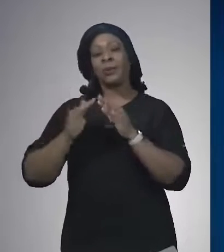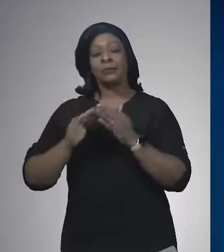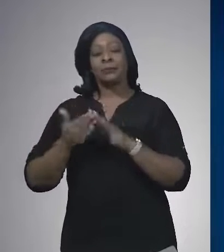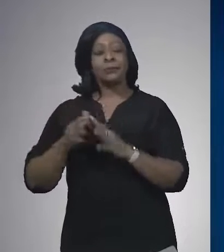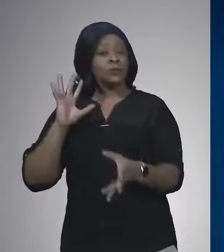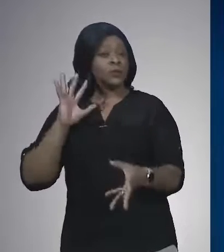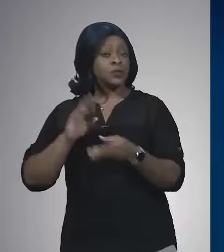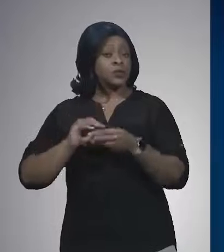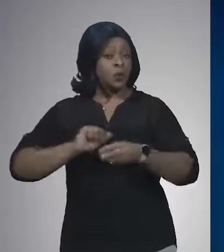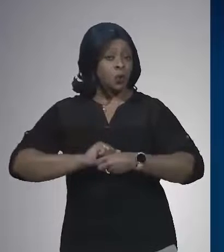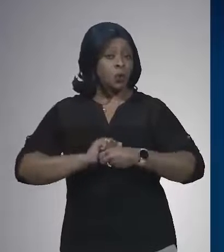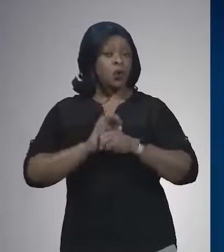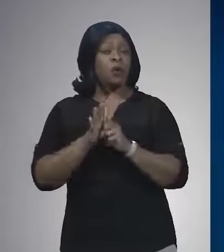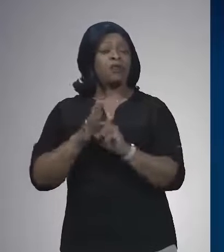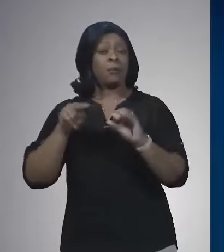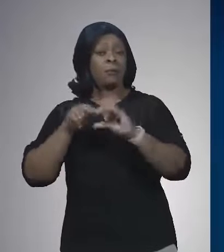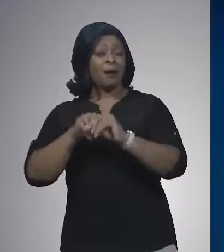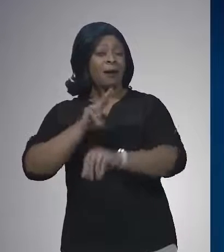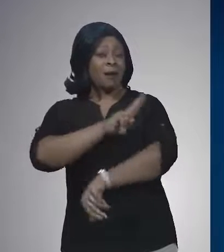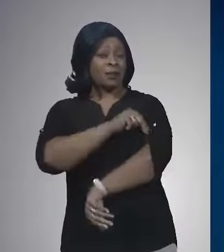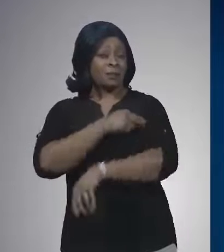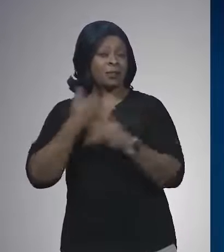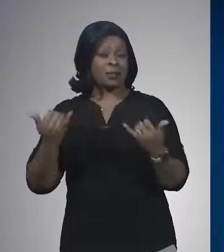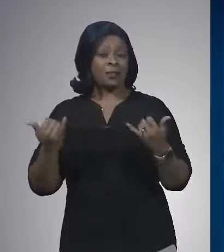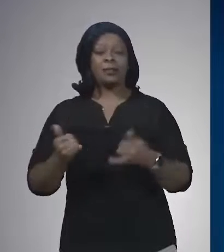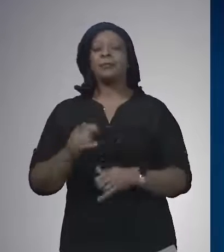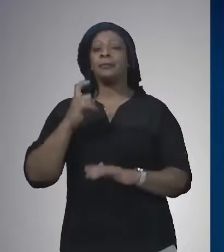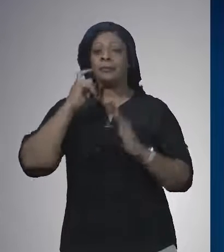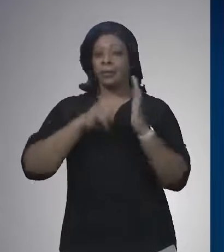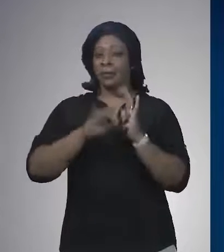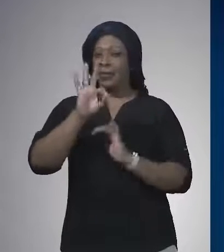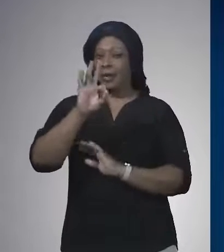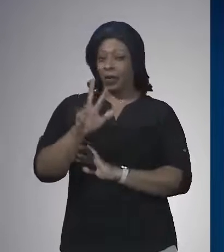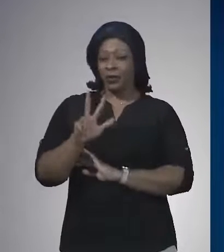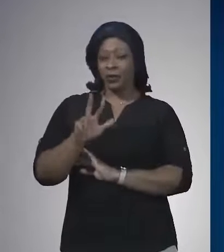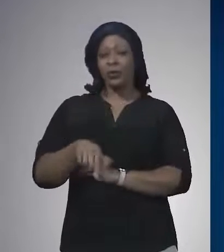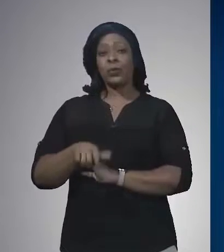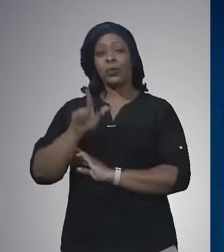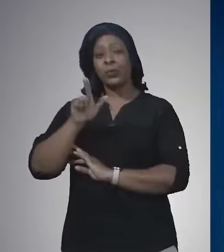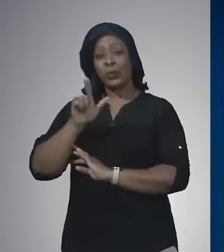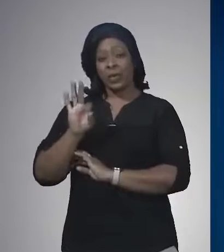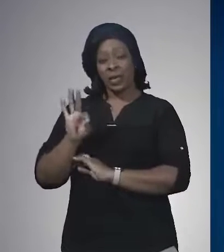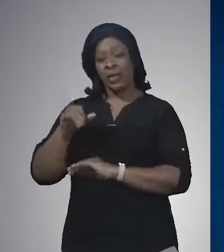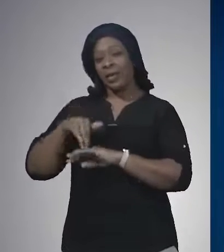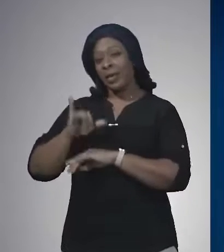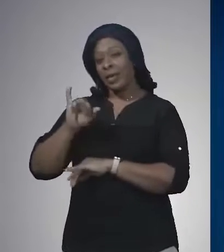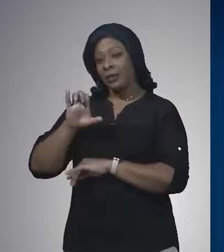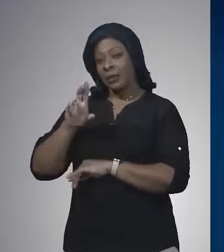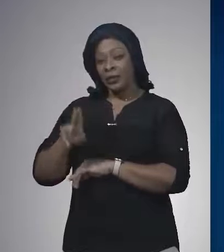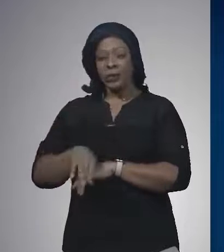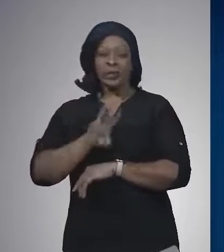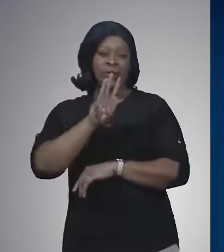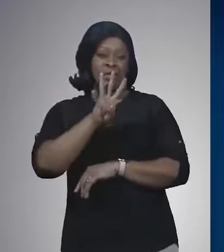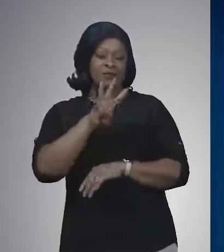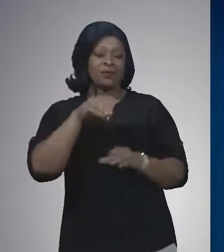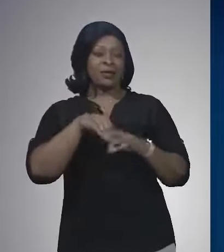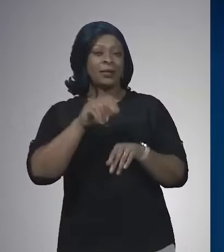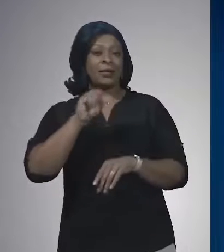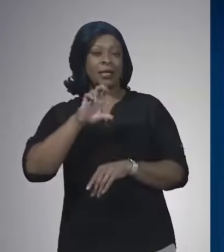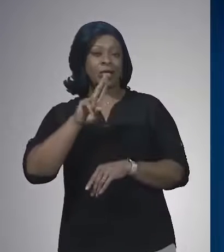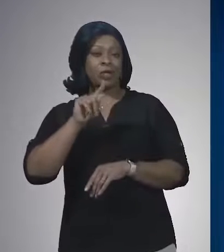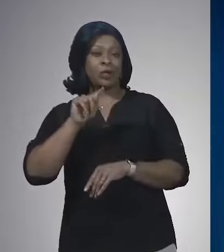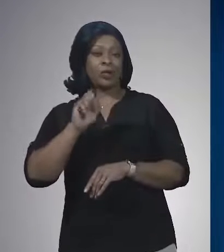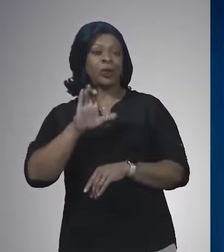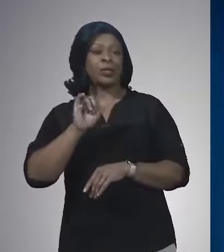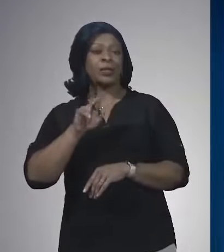Total COVID-19 hospitalizations today are 93, with 29 in the ICUs and 64 in acute care.